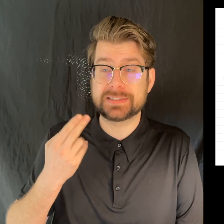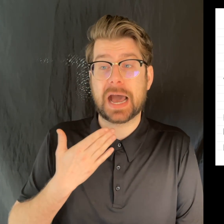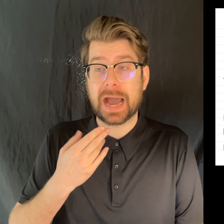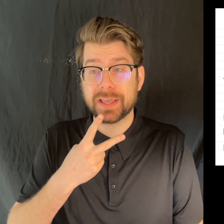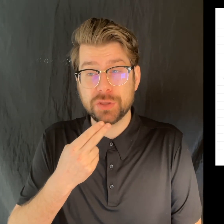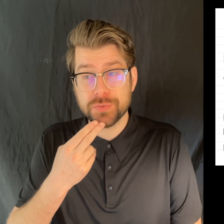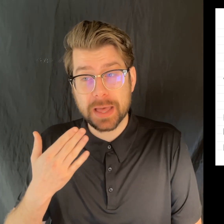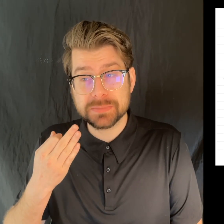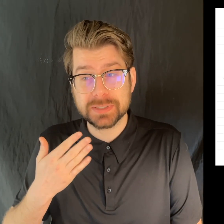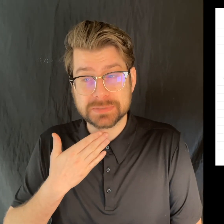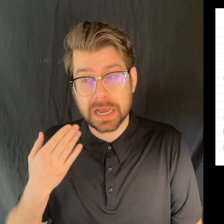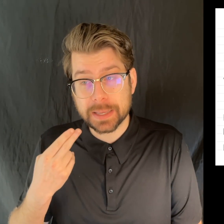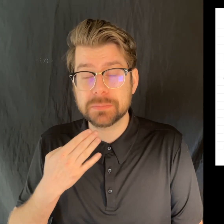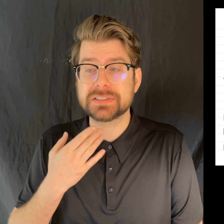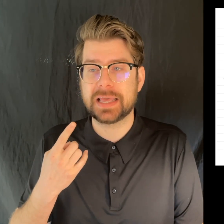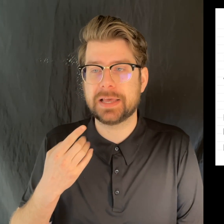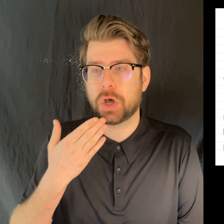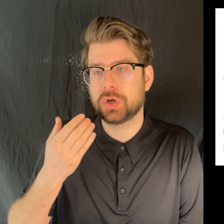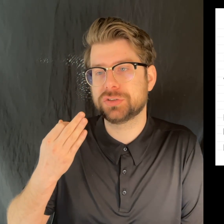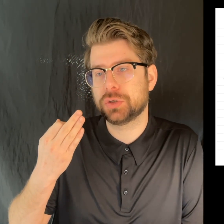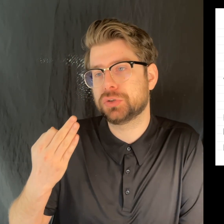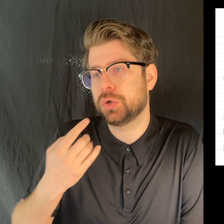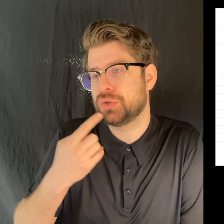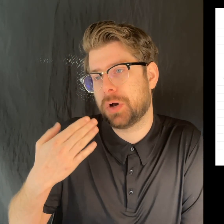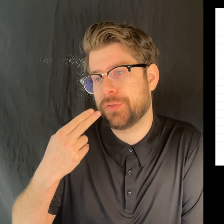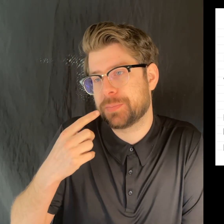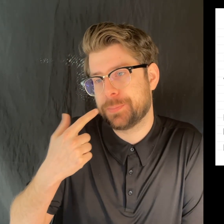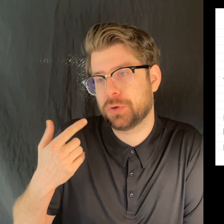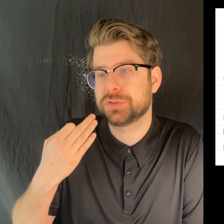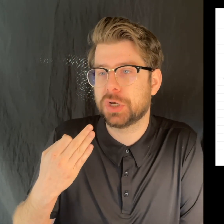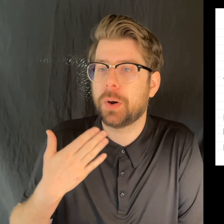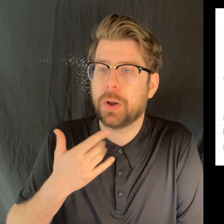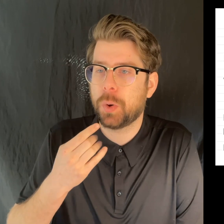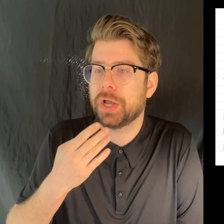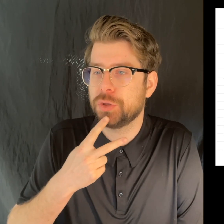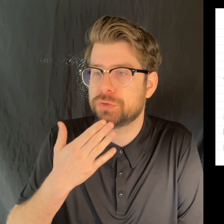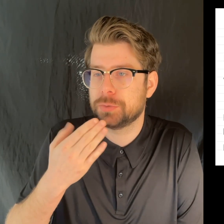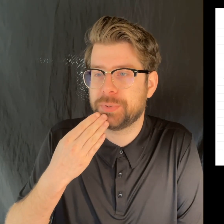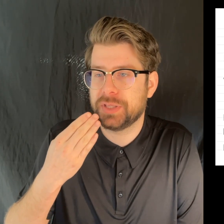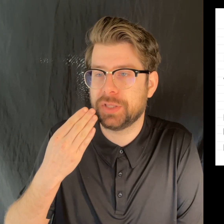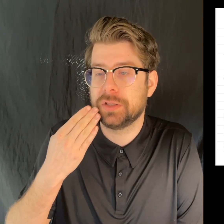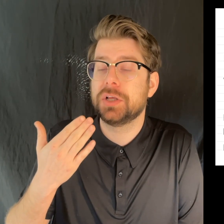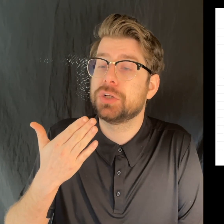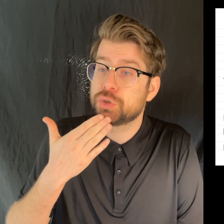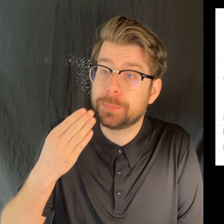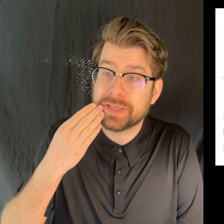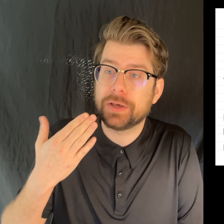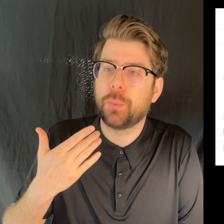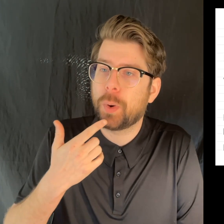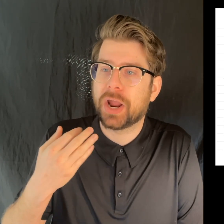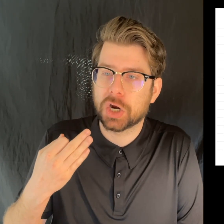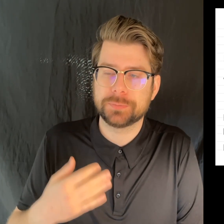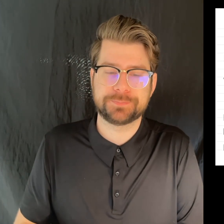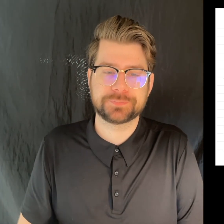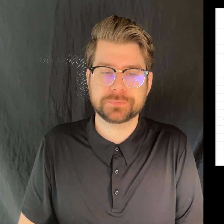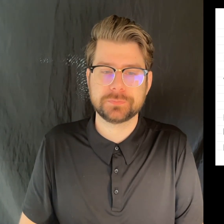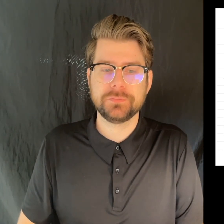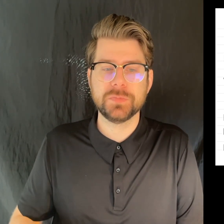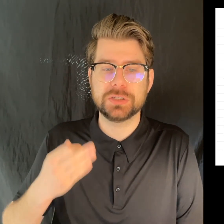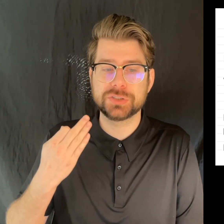I cue them sometimes, and also so do other people. So I want you to be aware.